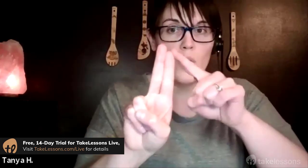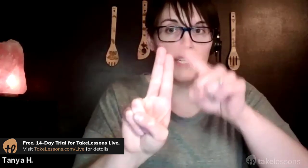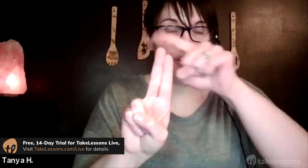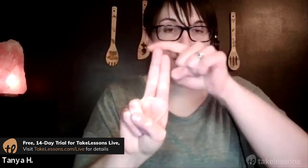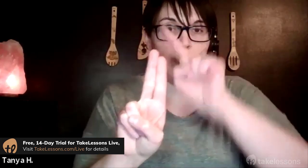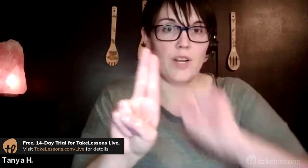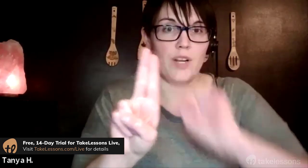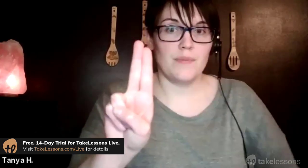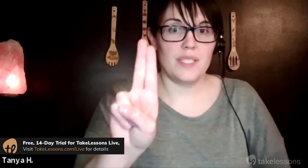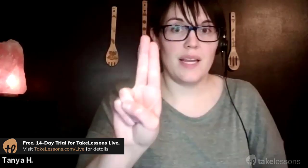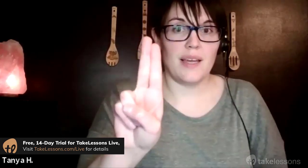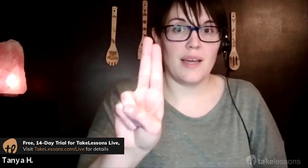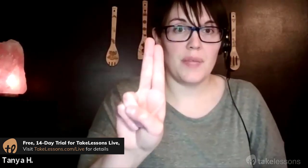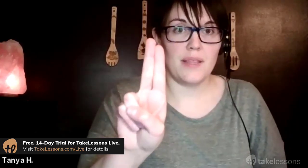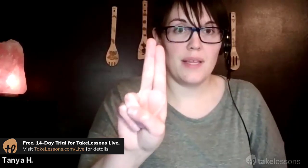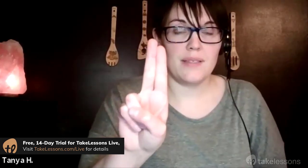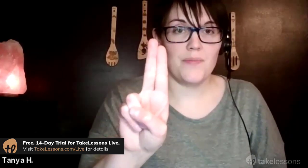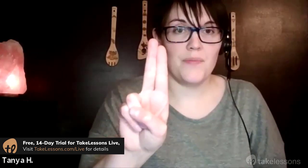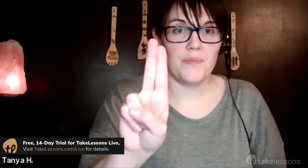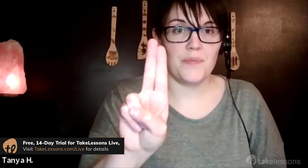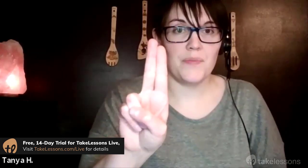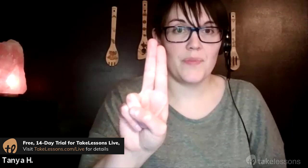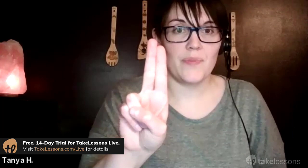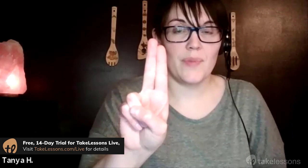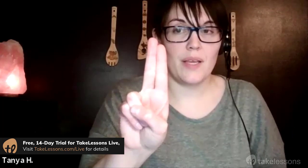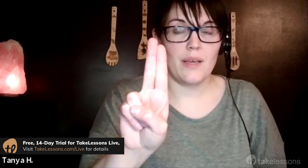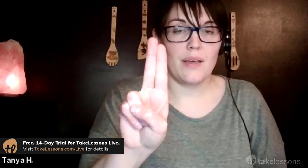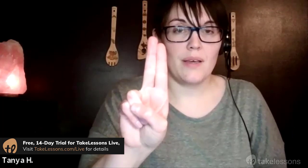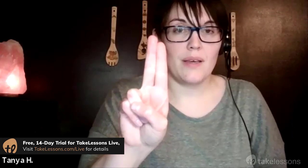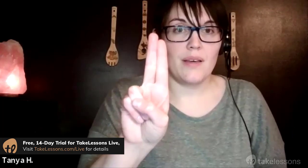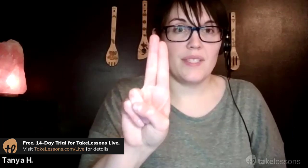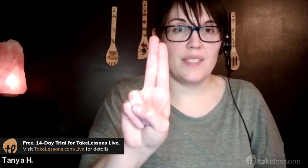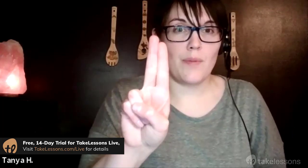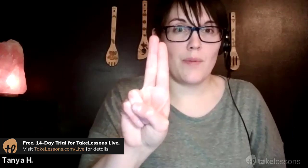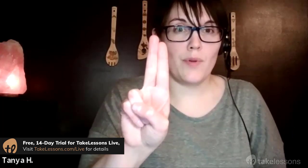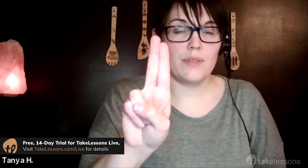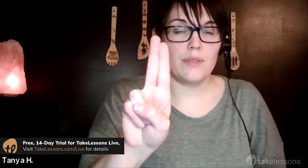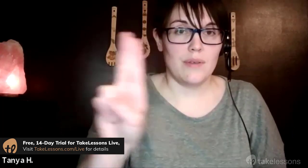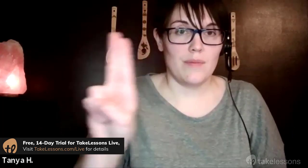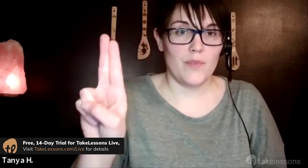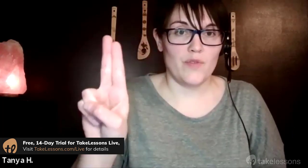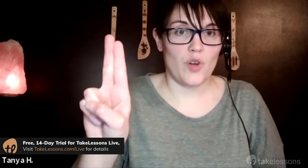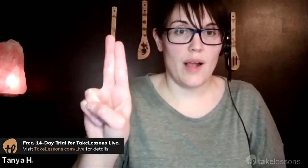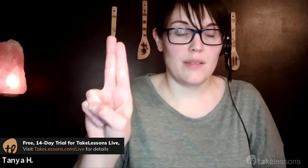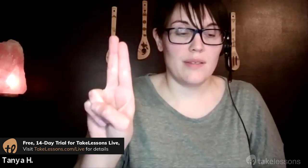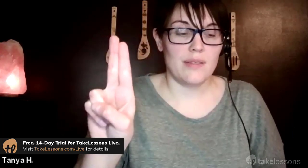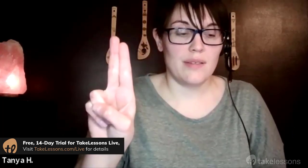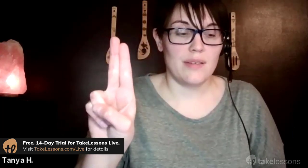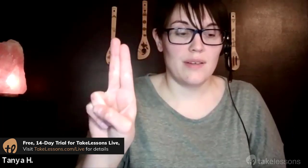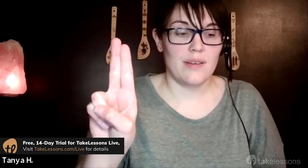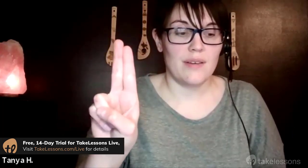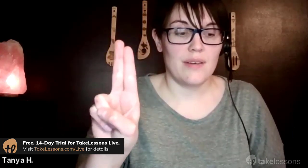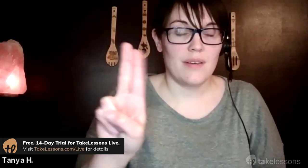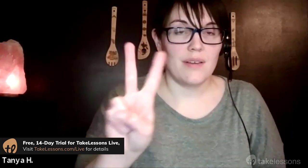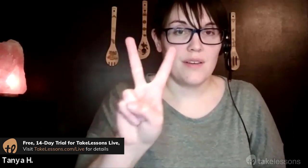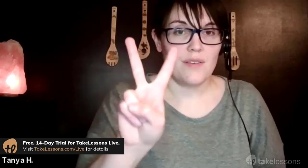in your middle, standing up like this. If it's double, moves across.